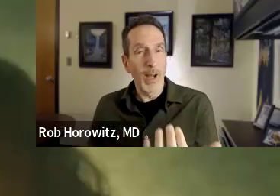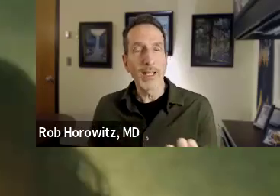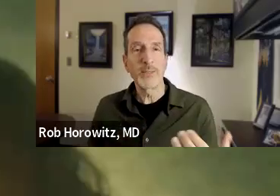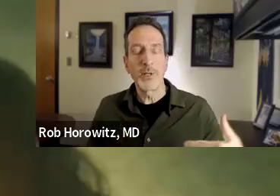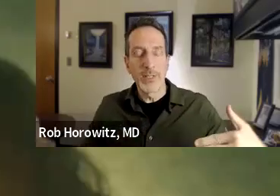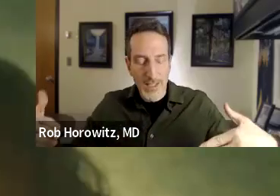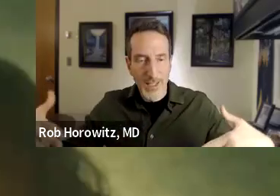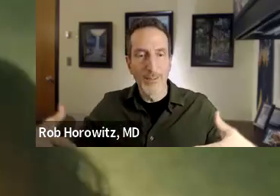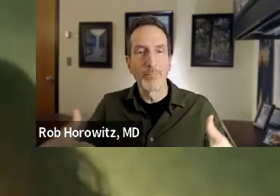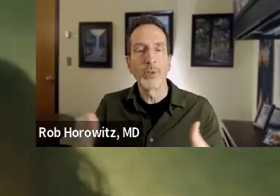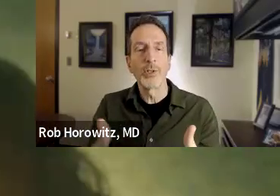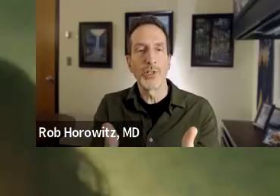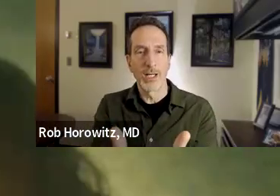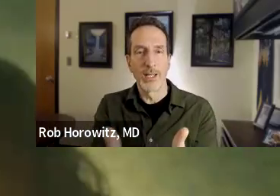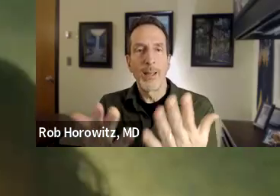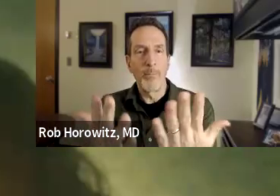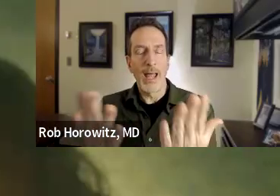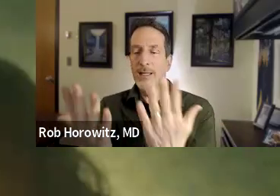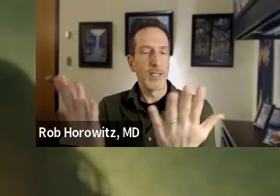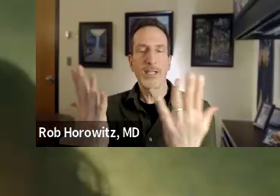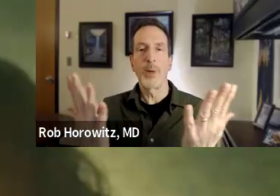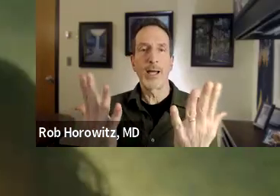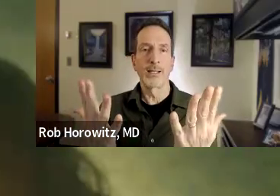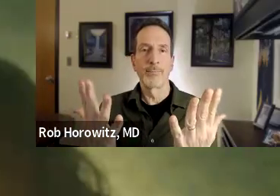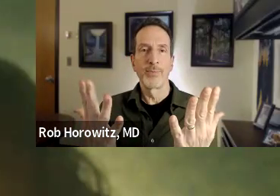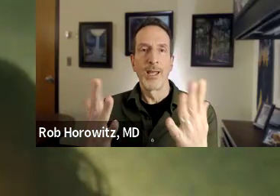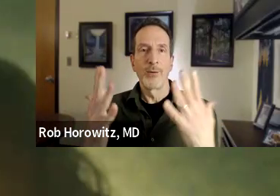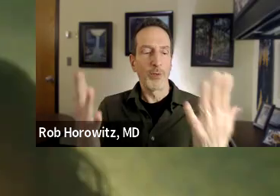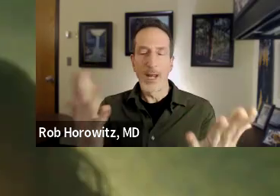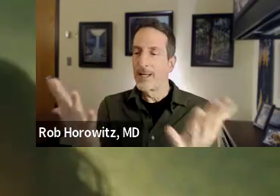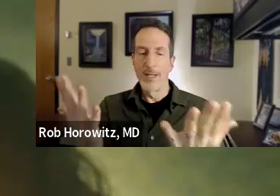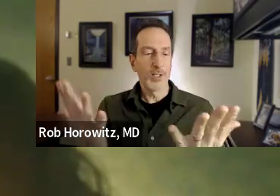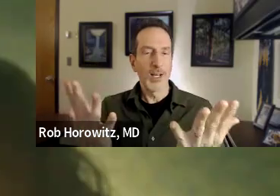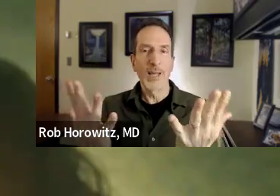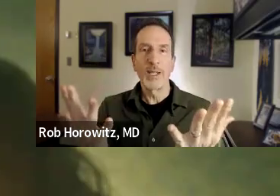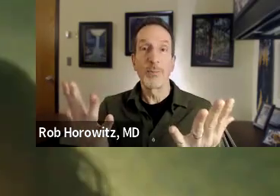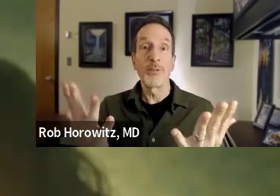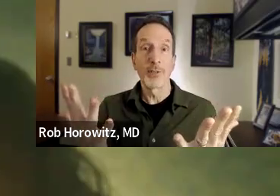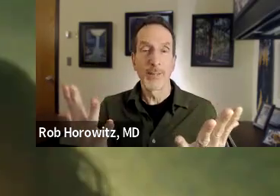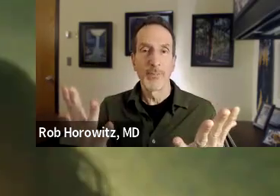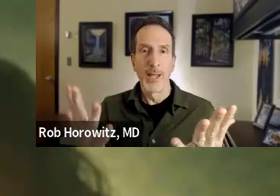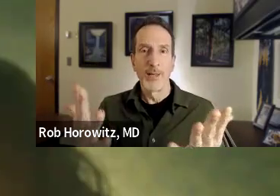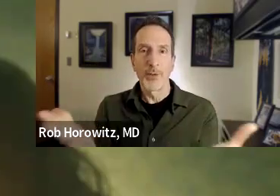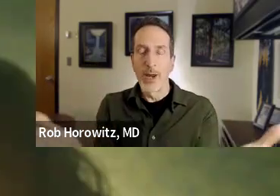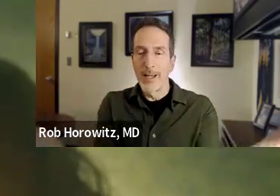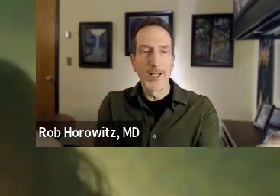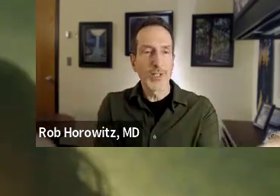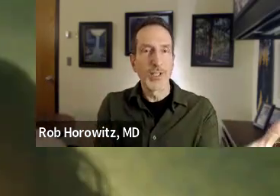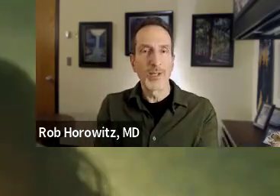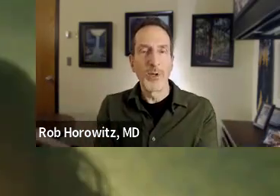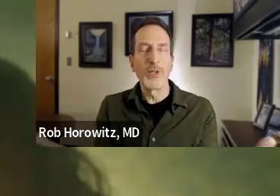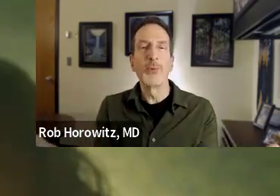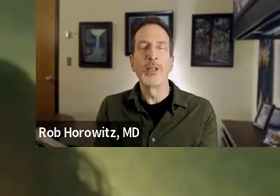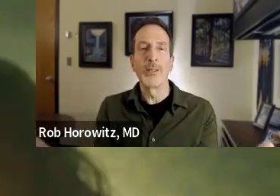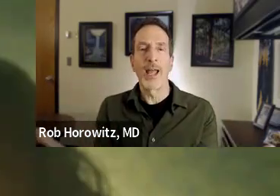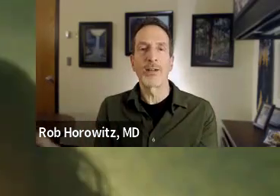with you, in my experience, it's the emerging back into this body with recognition that I'm in it briefly, with recognition